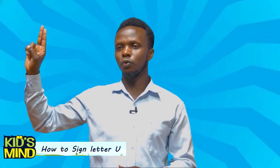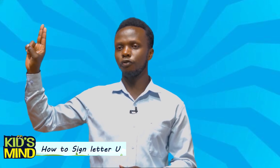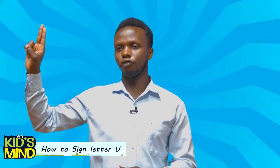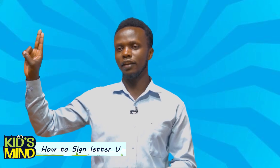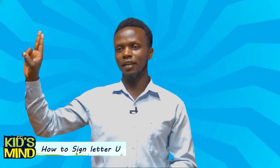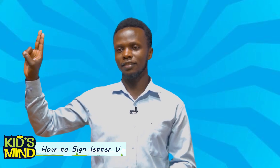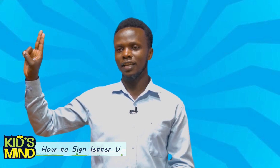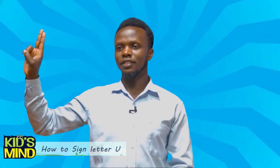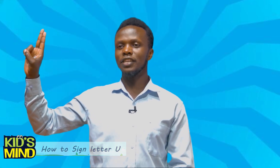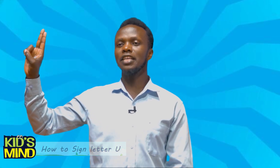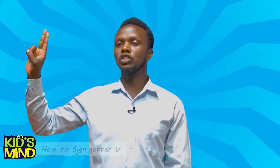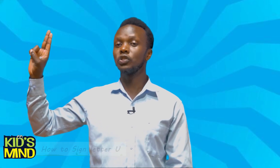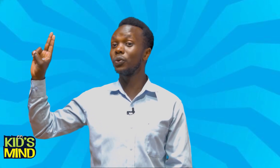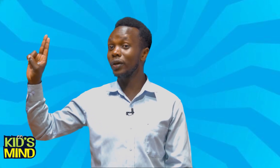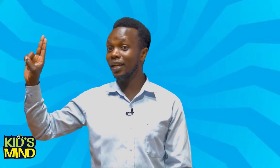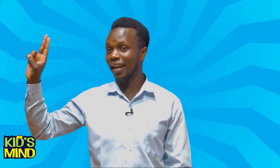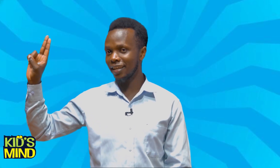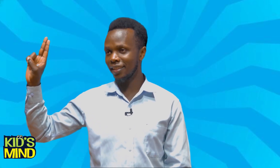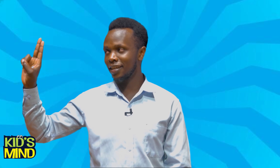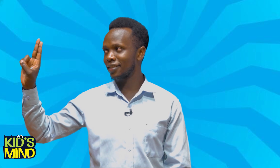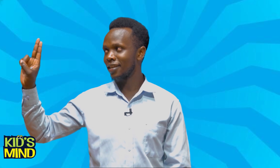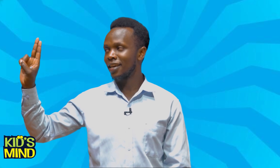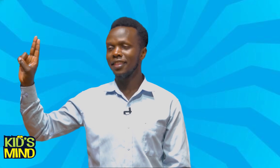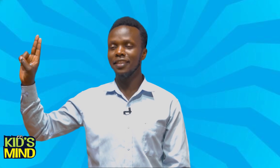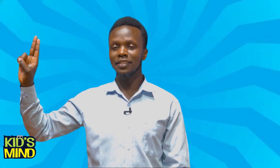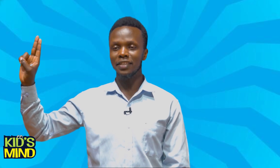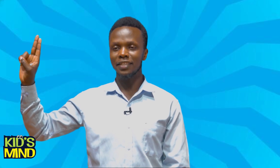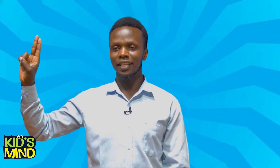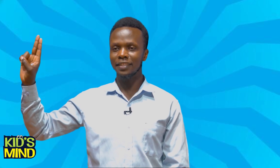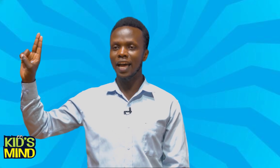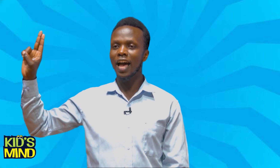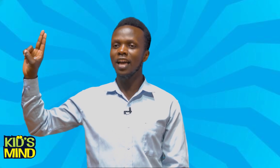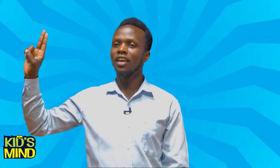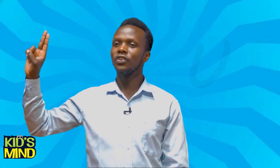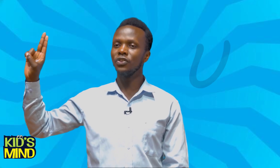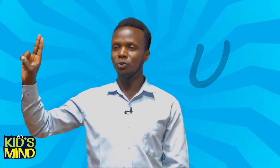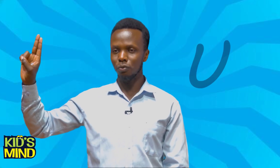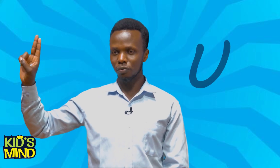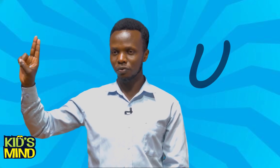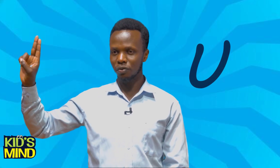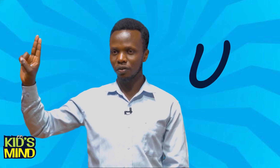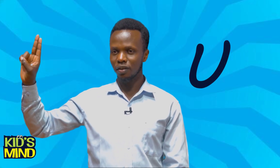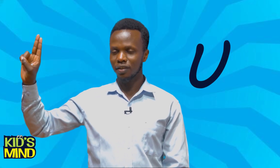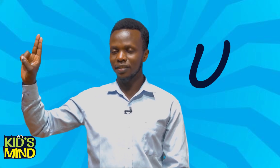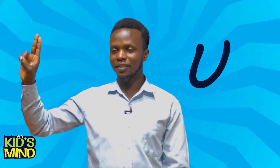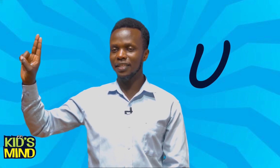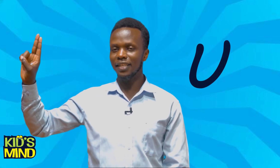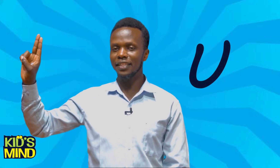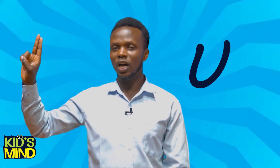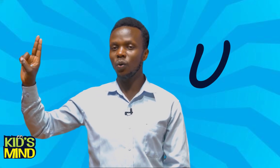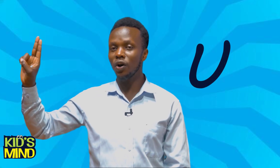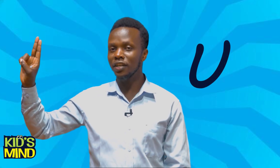two fingers. Just doing like this, this is letter U. This is letter